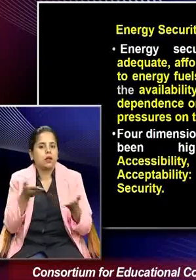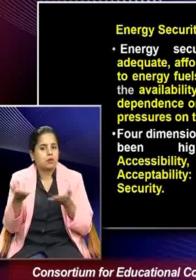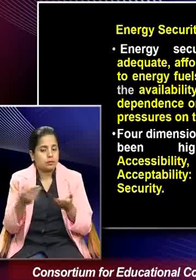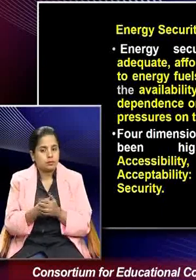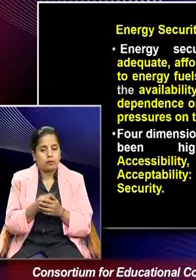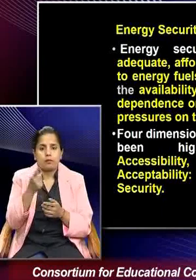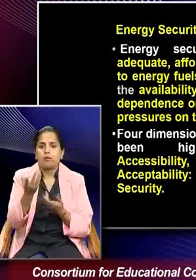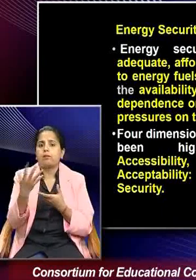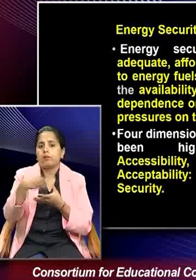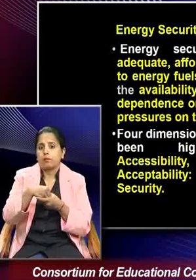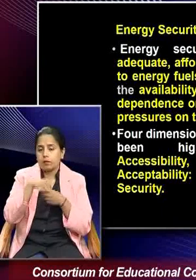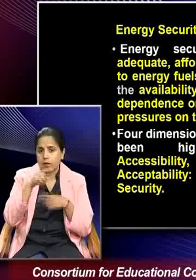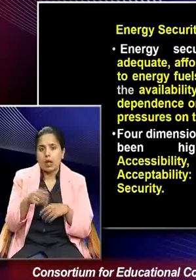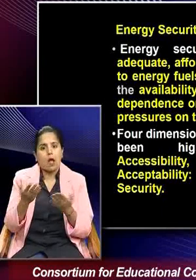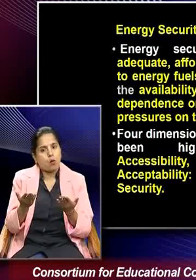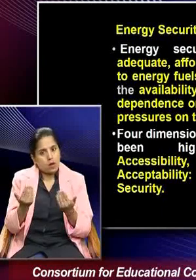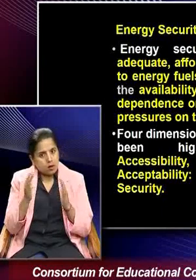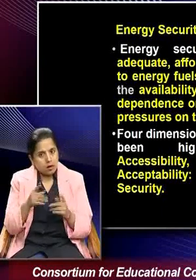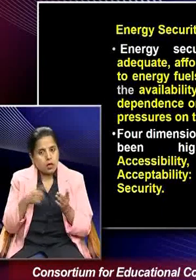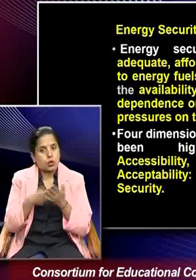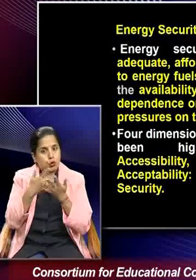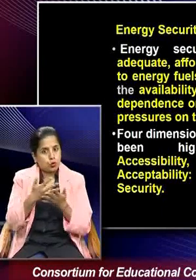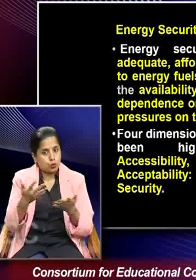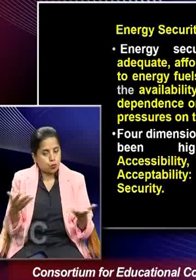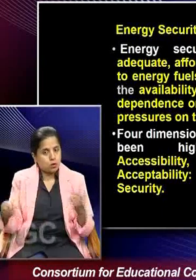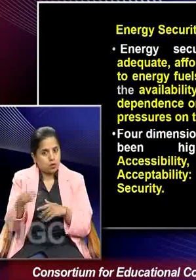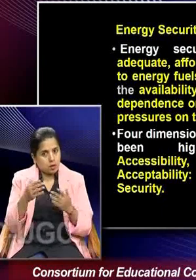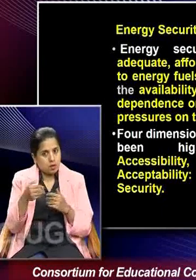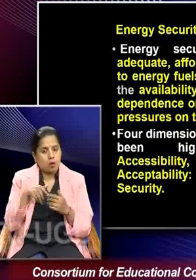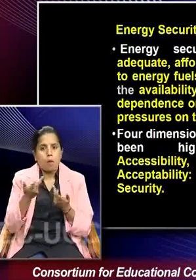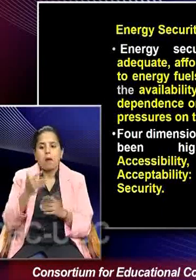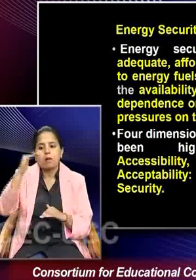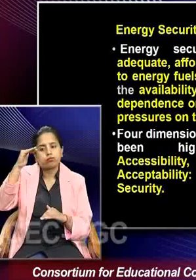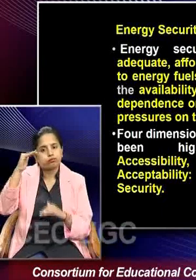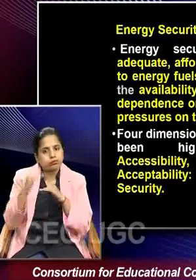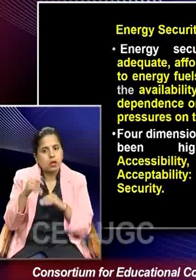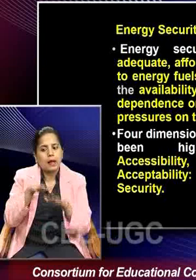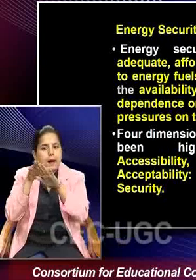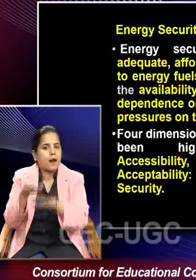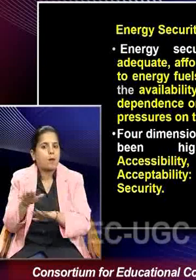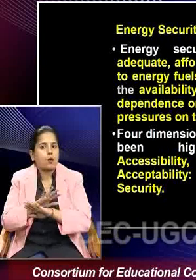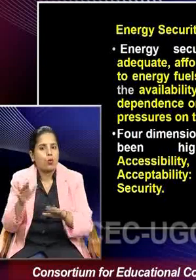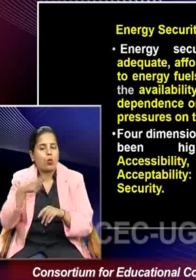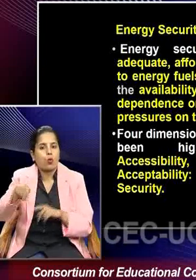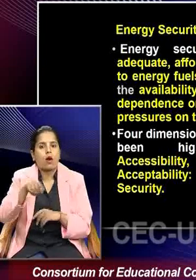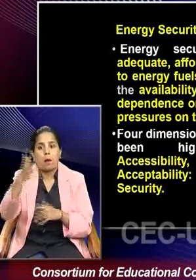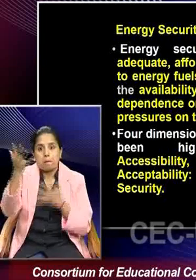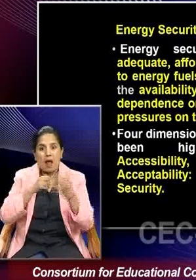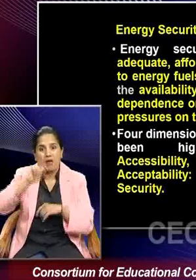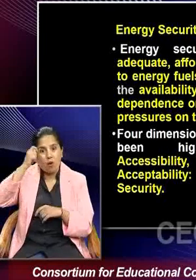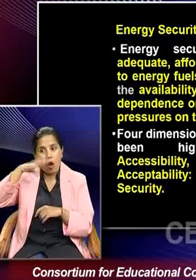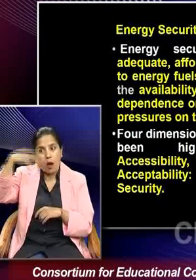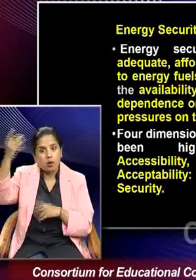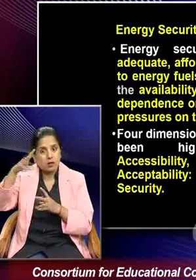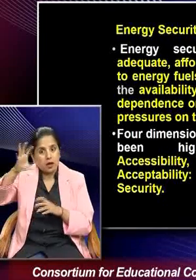It includes the availability of resources, decreasing dependency on imports, and